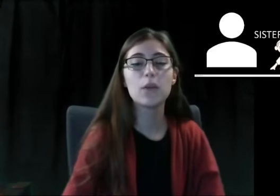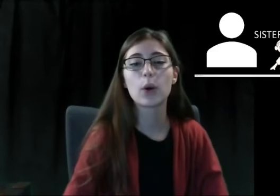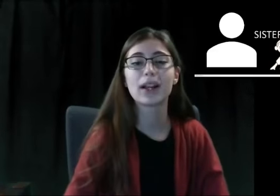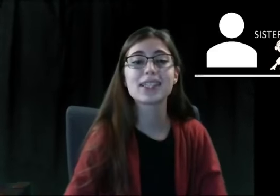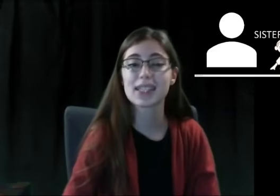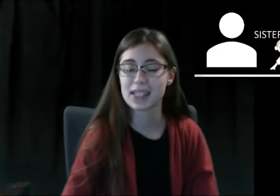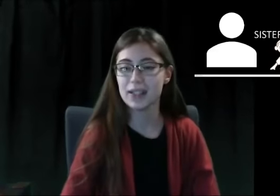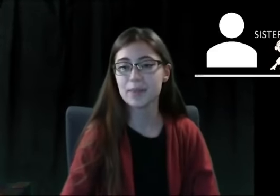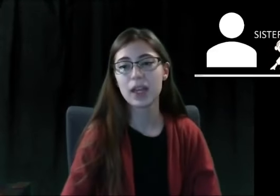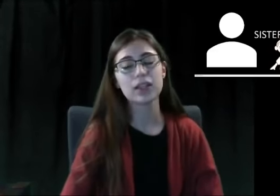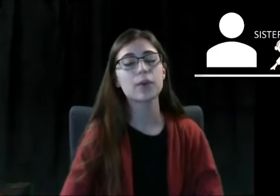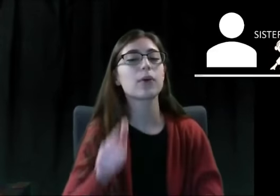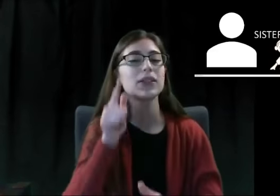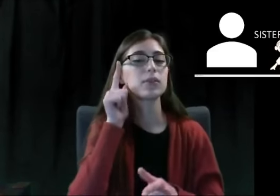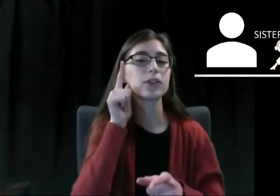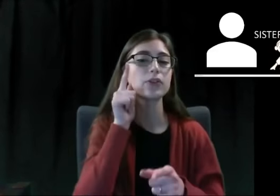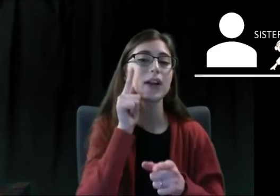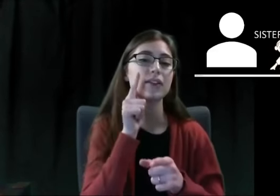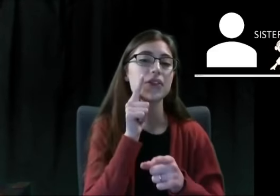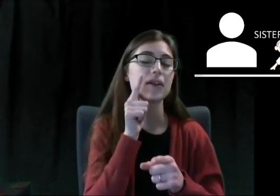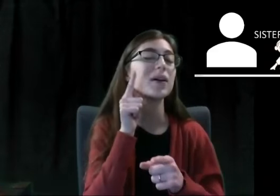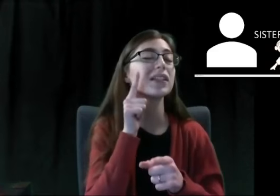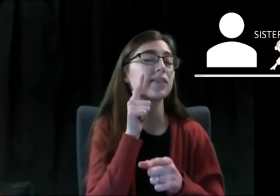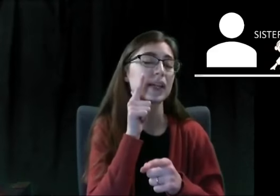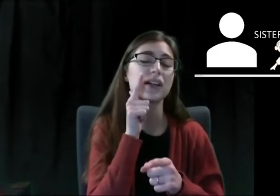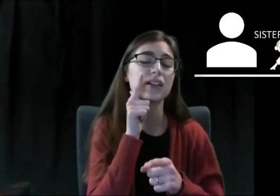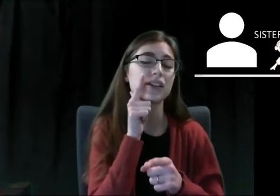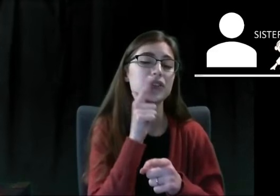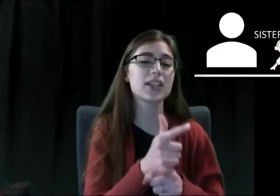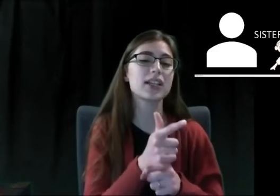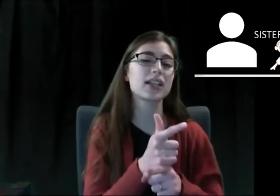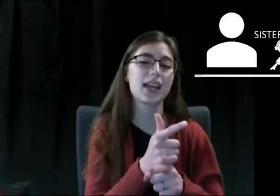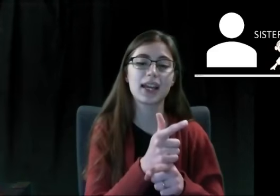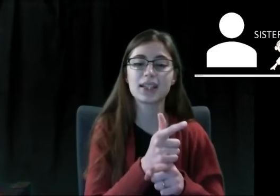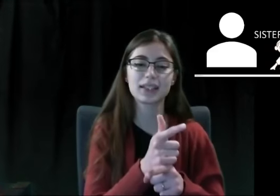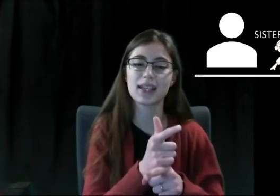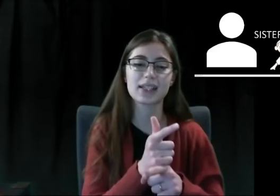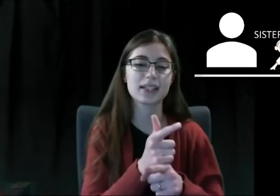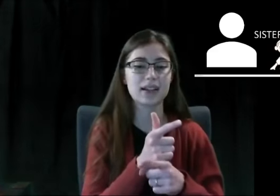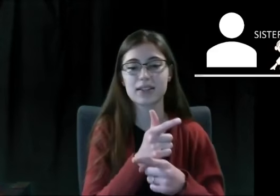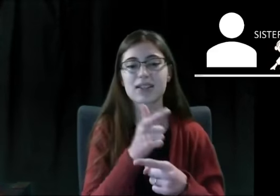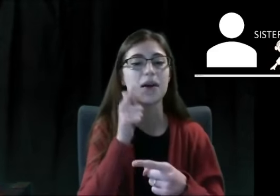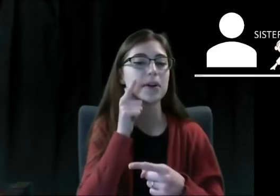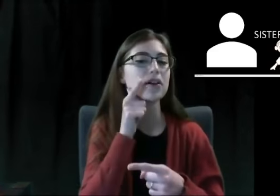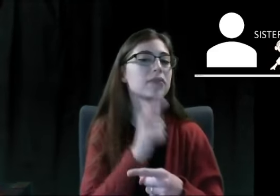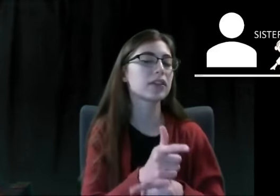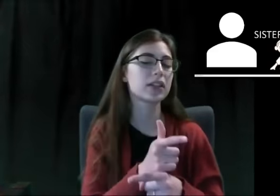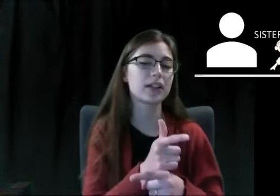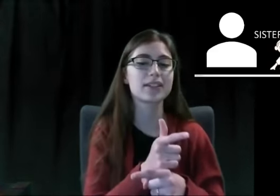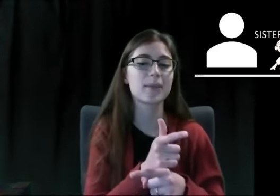For sister, you are going to drag your thumb a little bit along your cheek and land it on top of your non-dominant